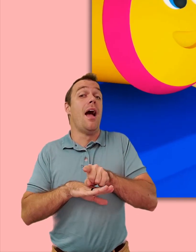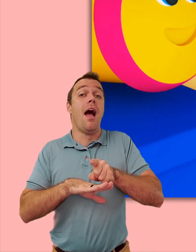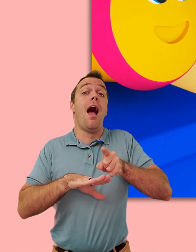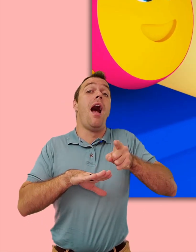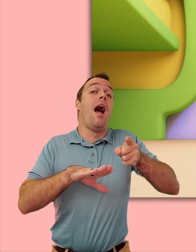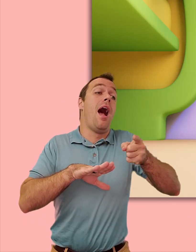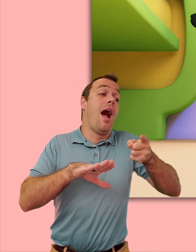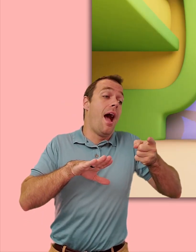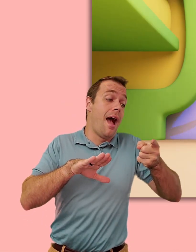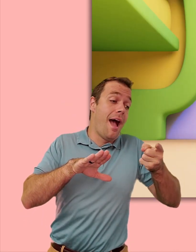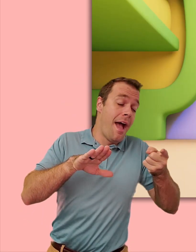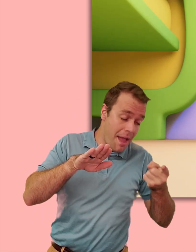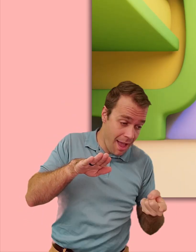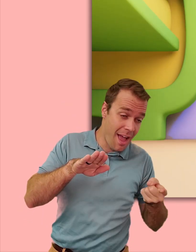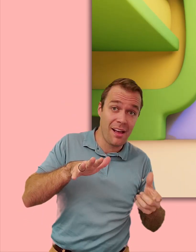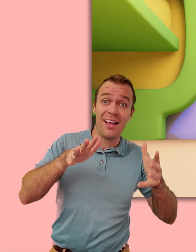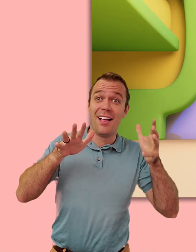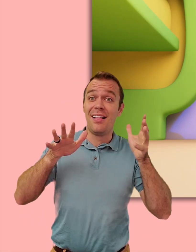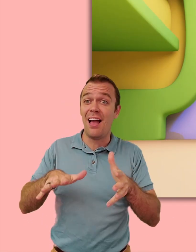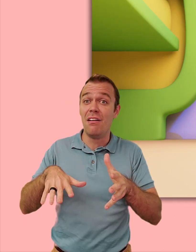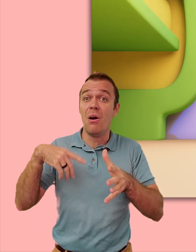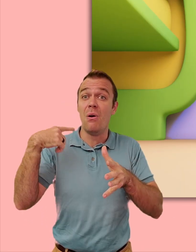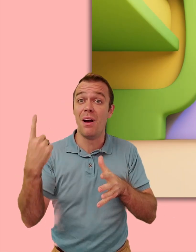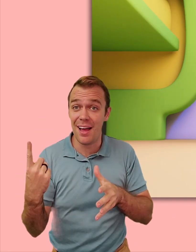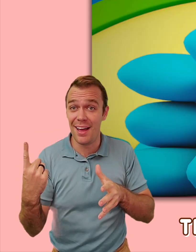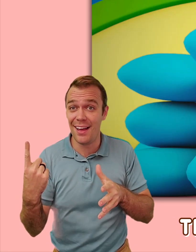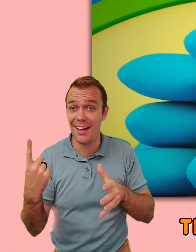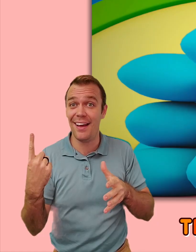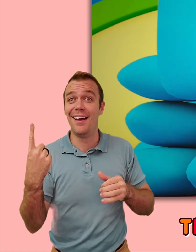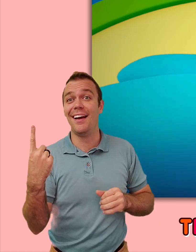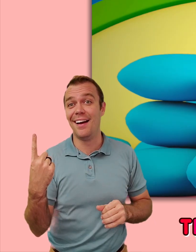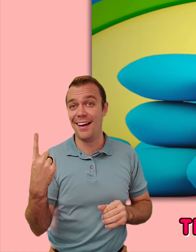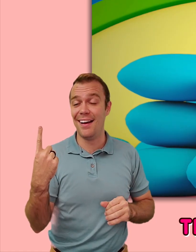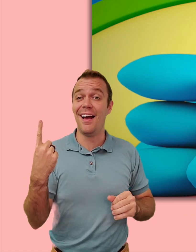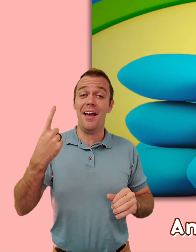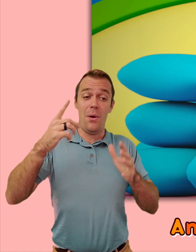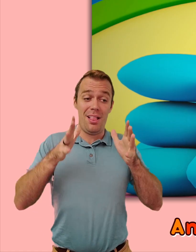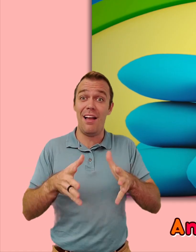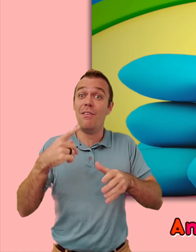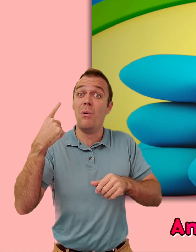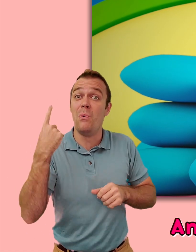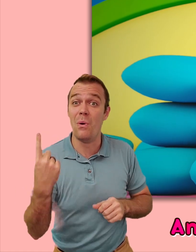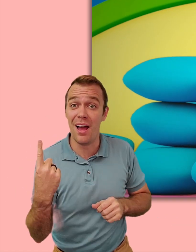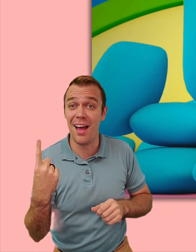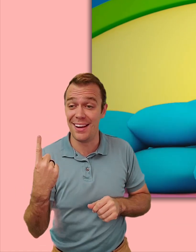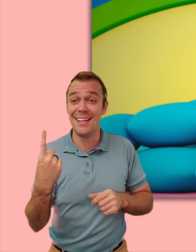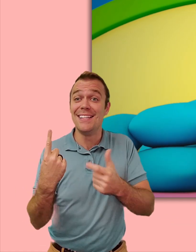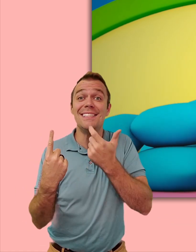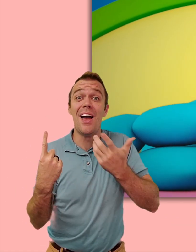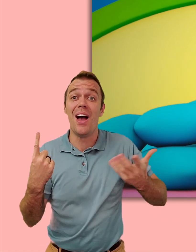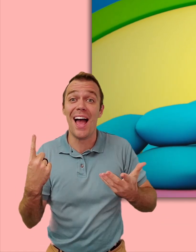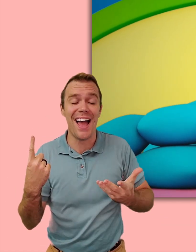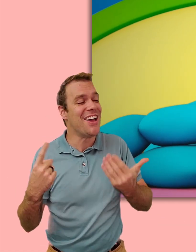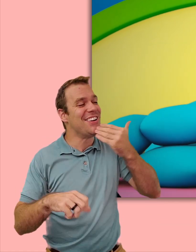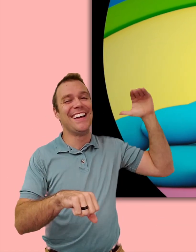rolled over and one fell out. 1! 1! There was 1 in the bed and the little one said, good